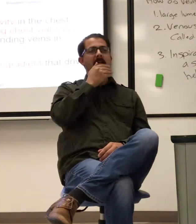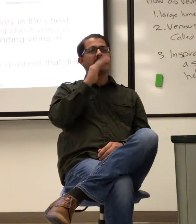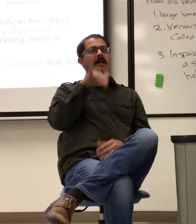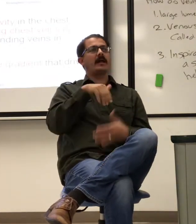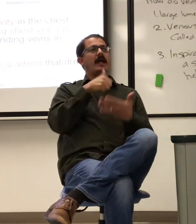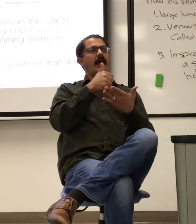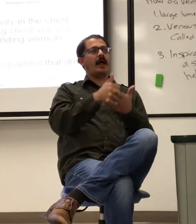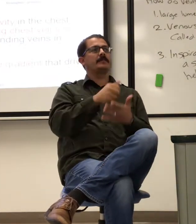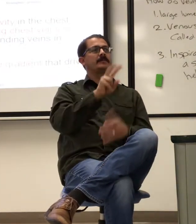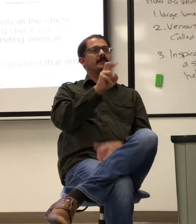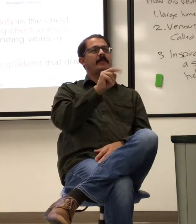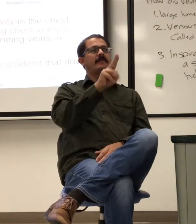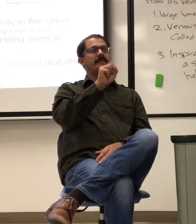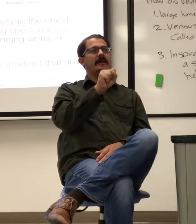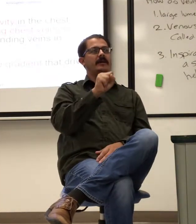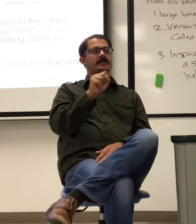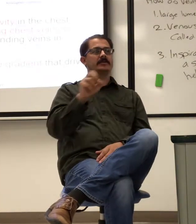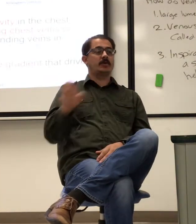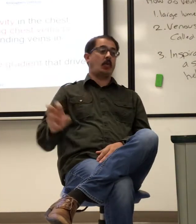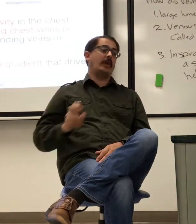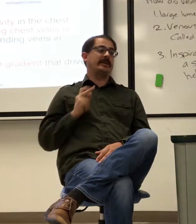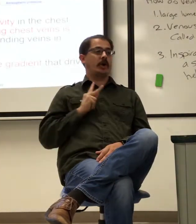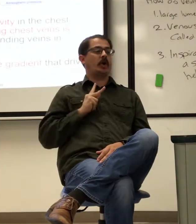venous return.